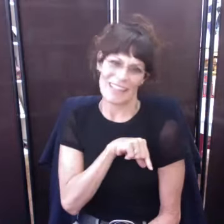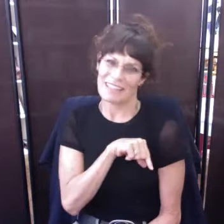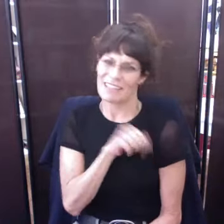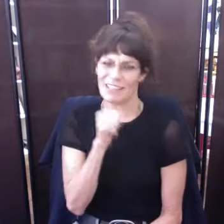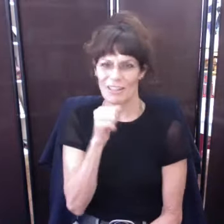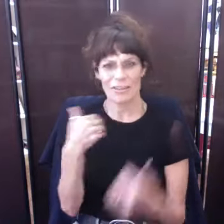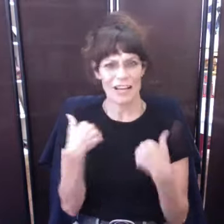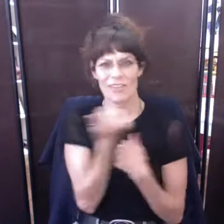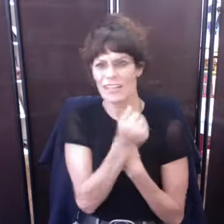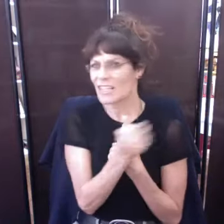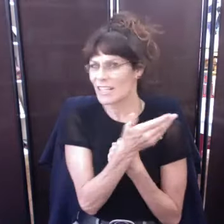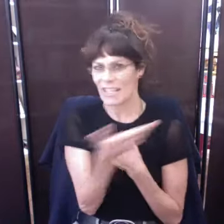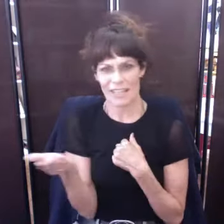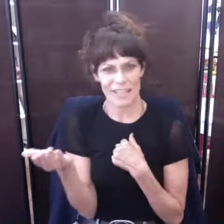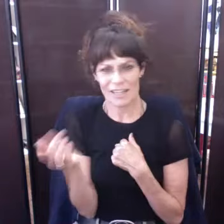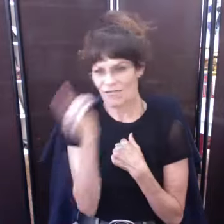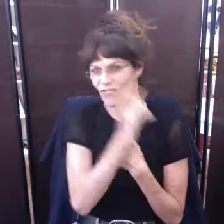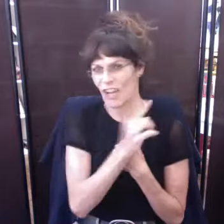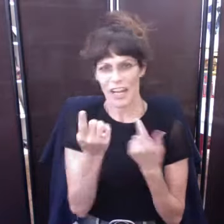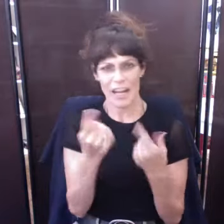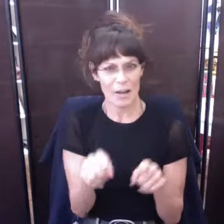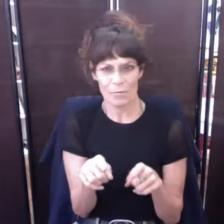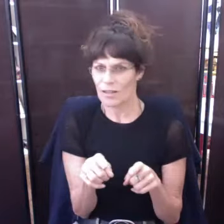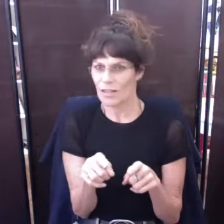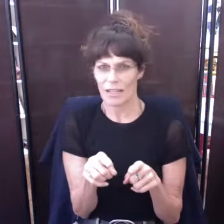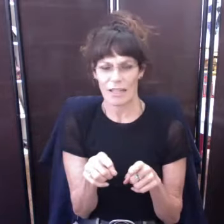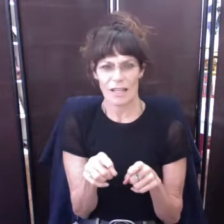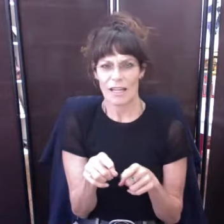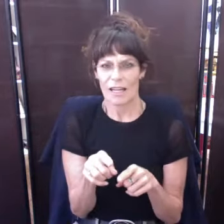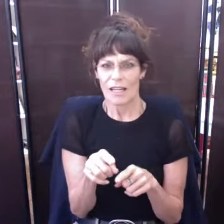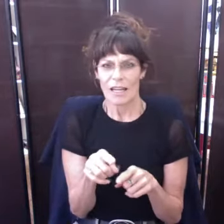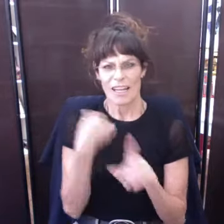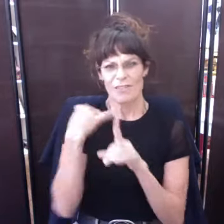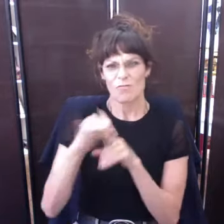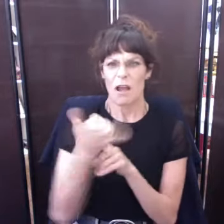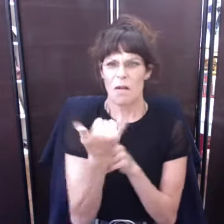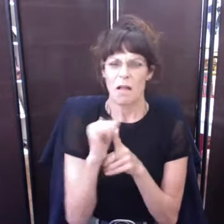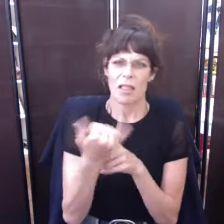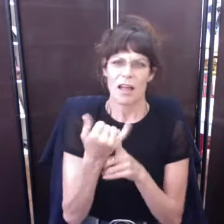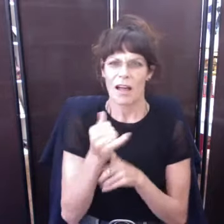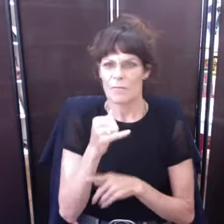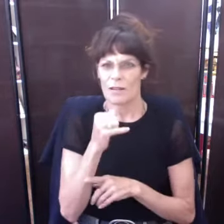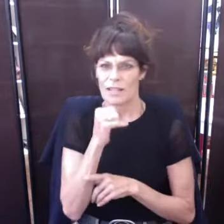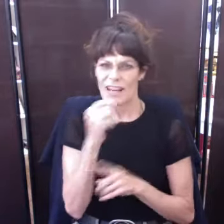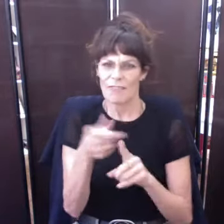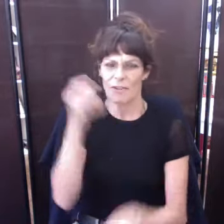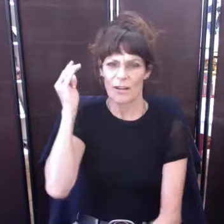anything fake happening, and I swear a lot, and I don't do that from the podium out of respect of you